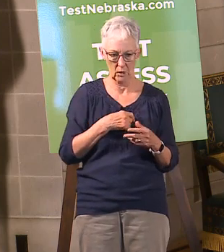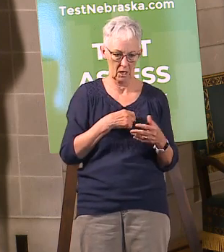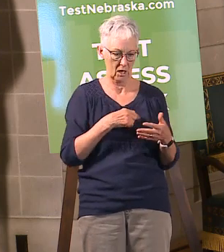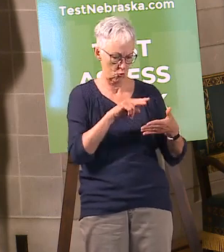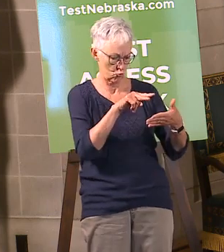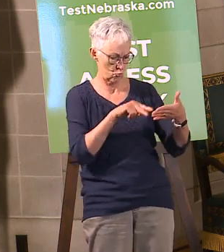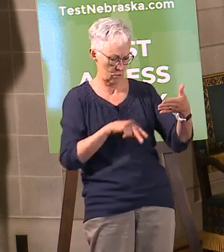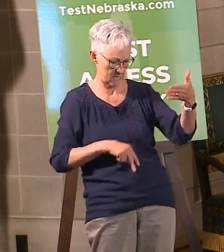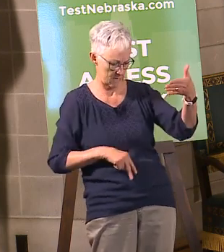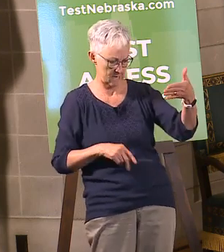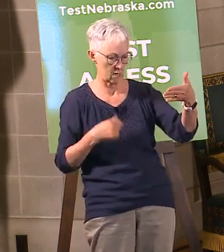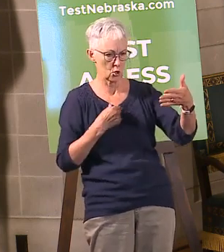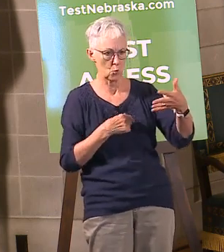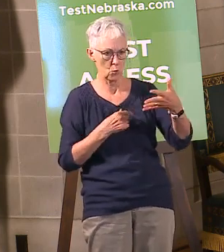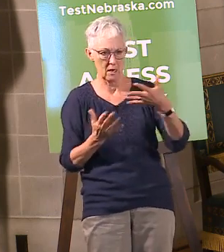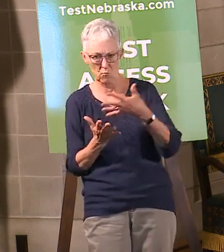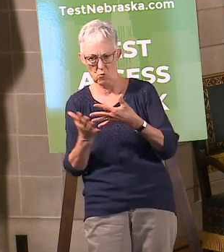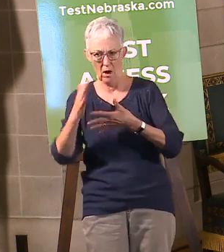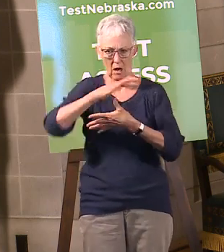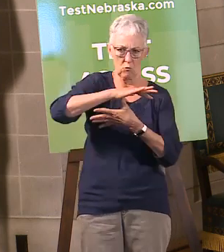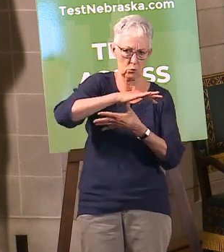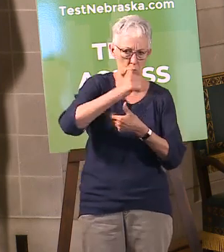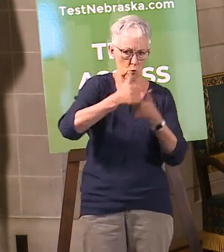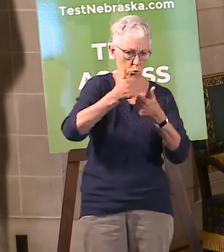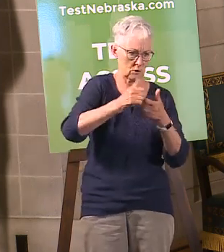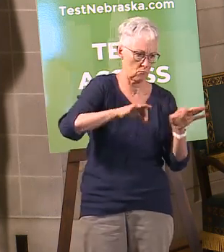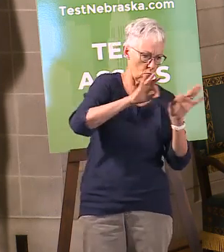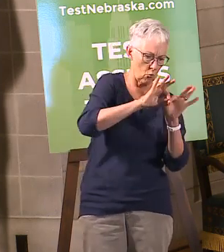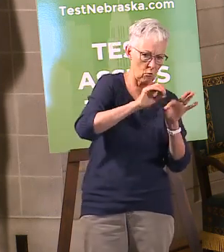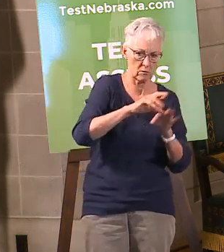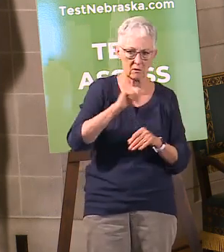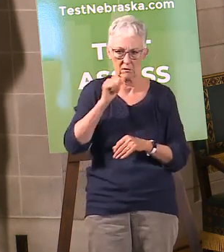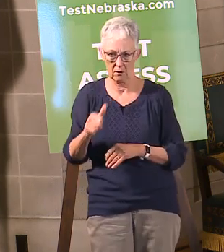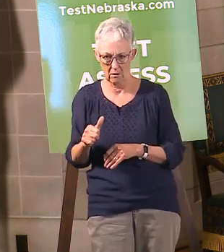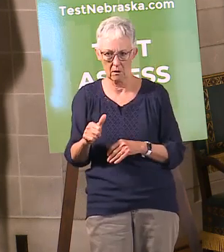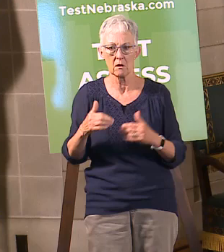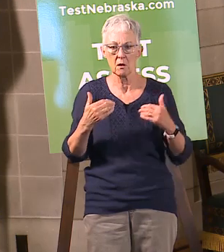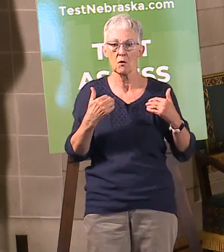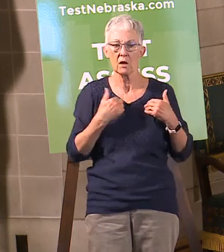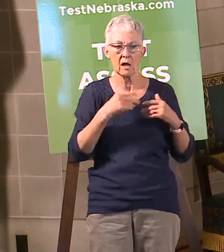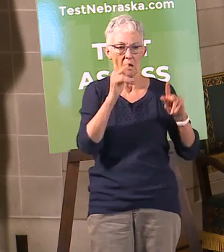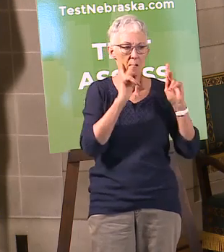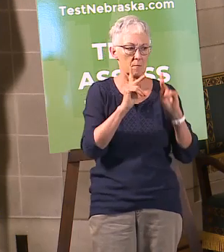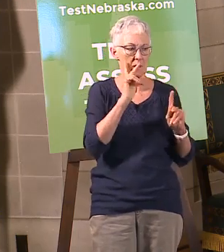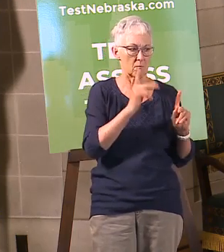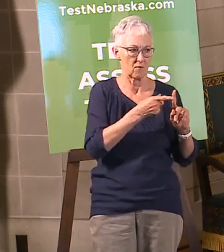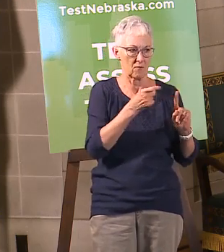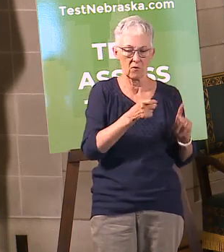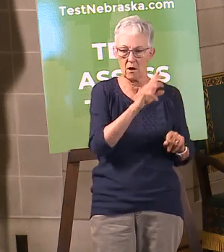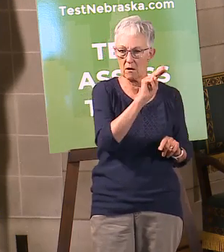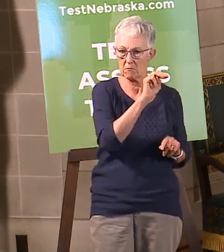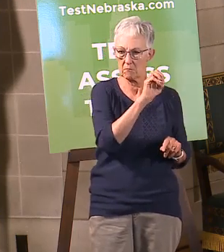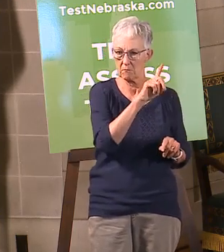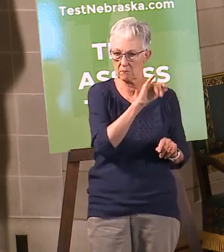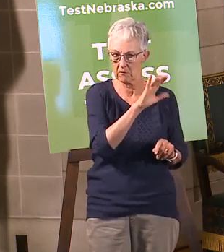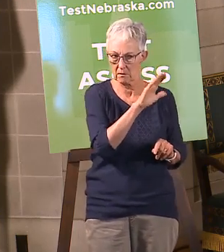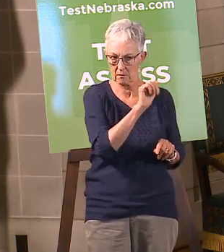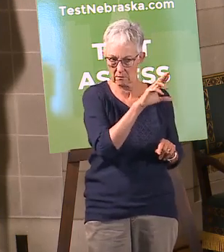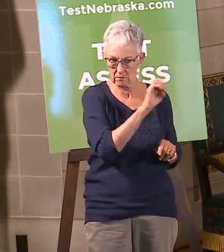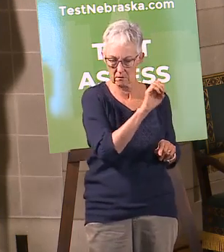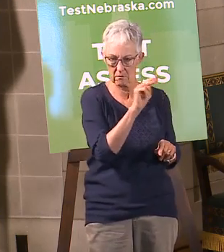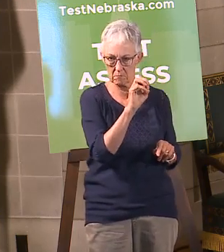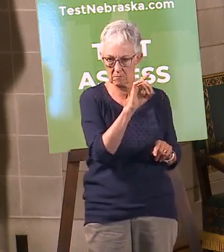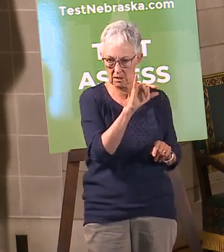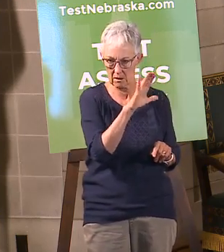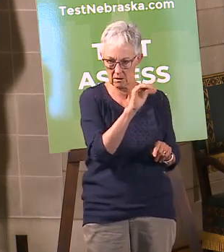do have surveyors who go out on behalf of the Centers for Medicare and Medicaid Services and do investigations of those